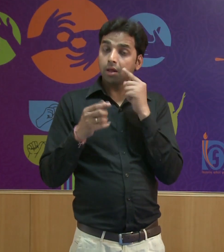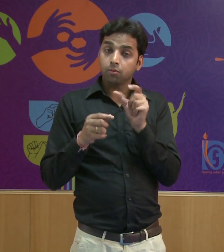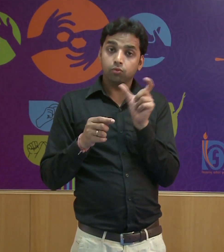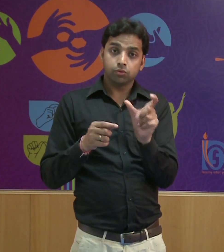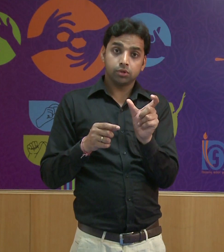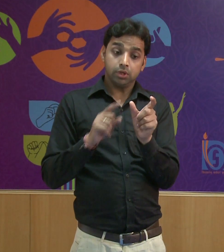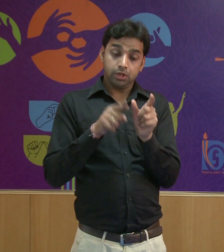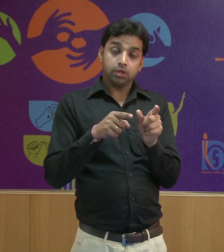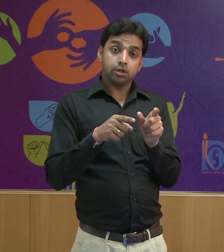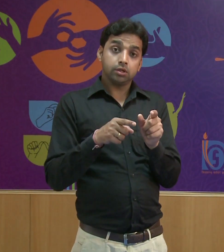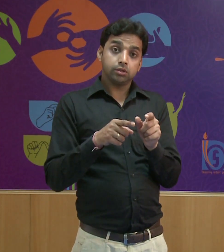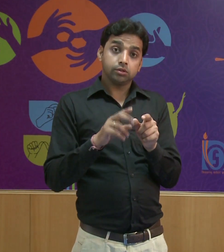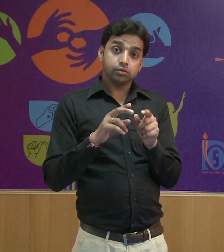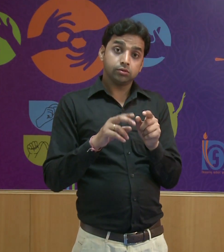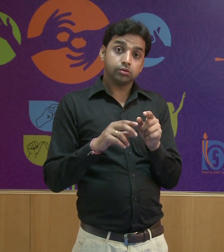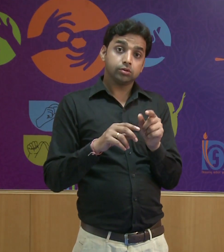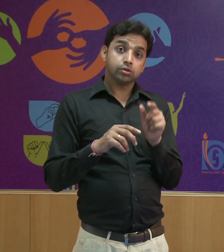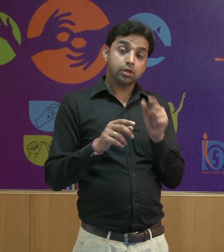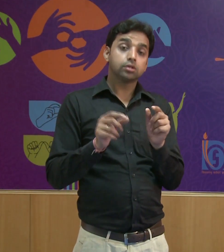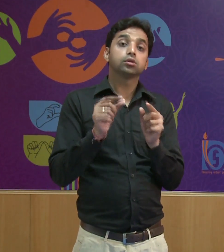is from Kanchanpuri.